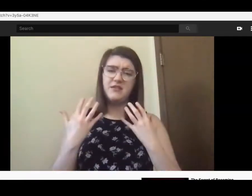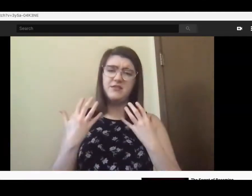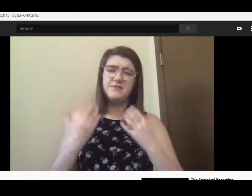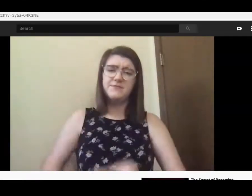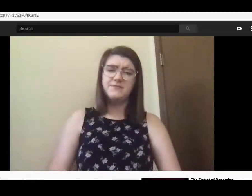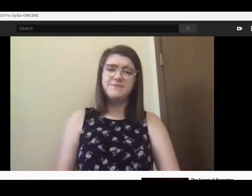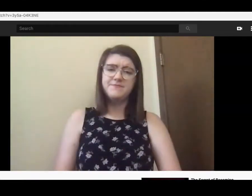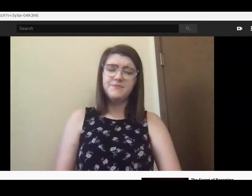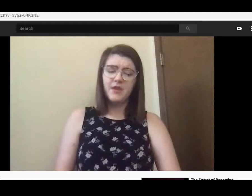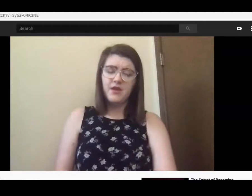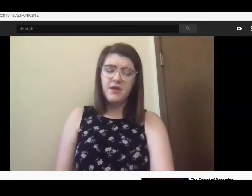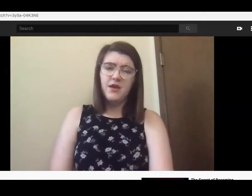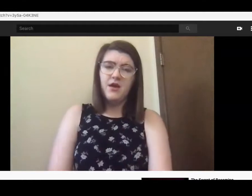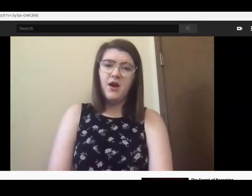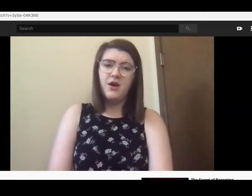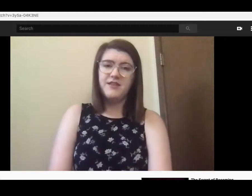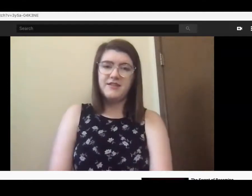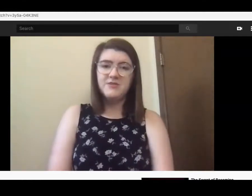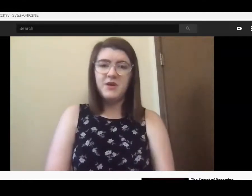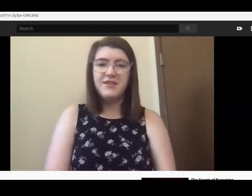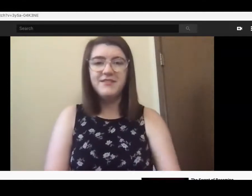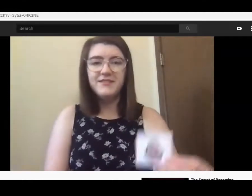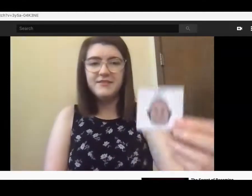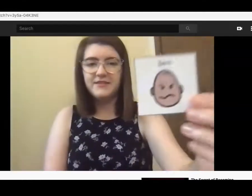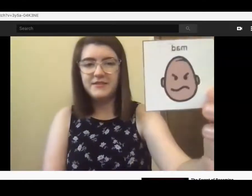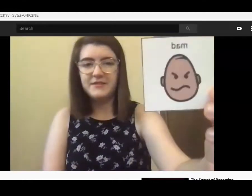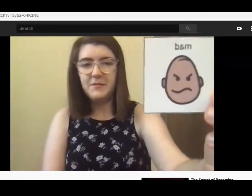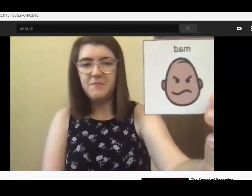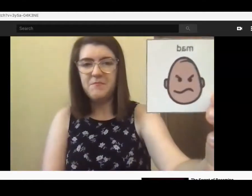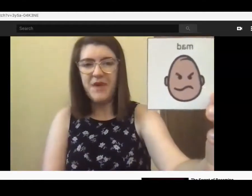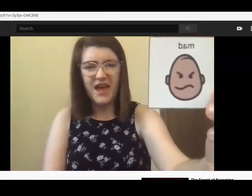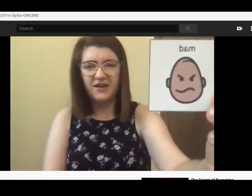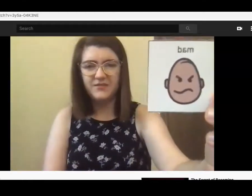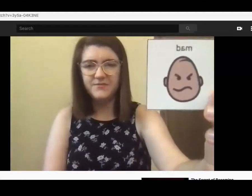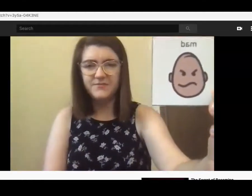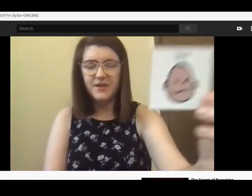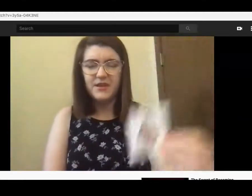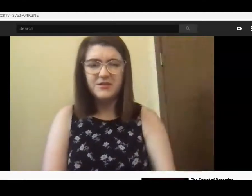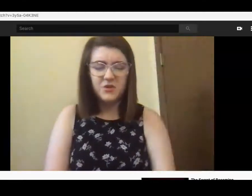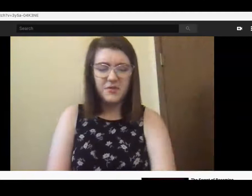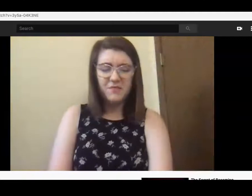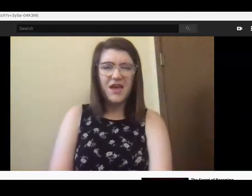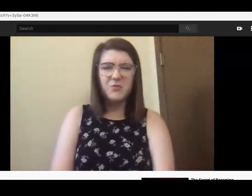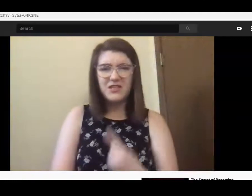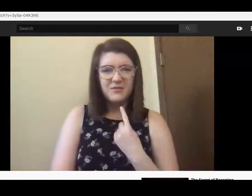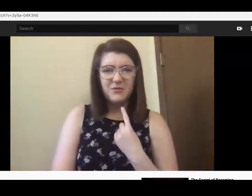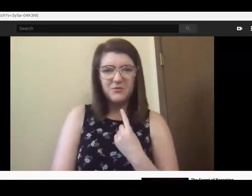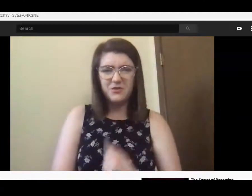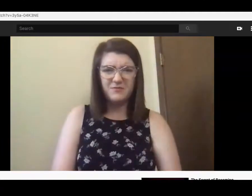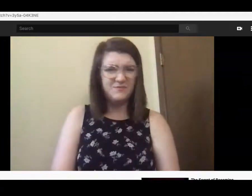Sad. Our next one is mad. So to make mad, we need to make a really